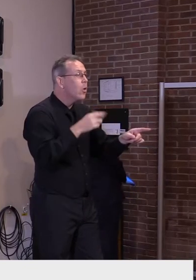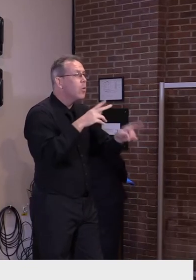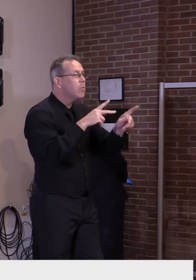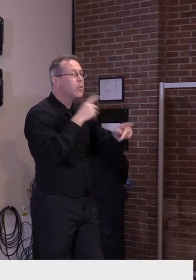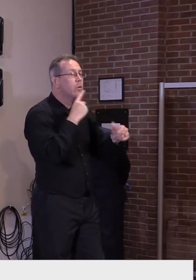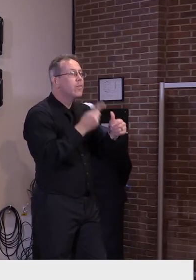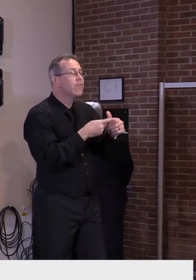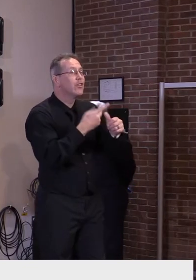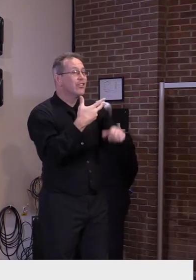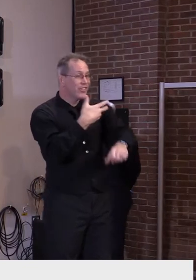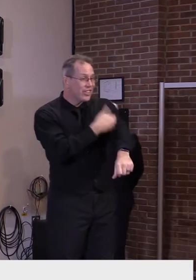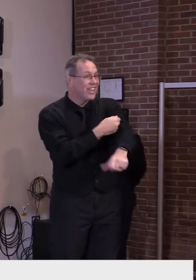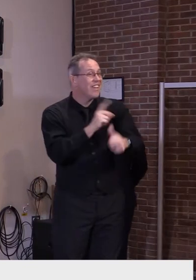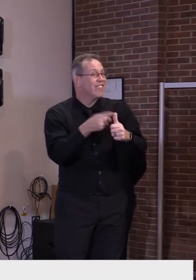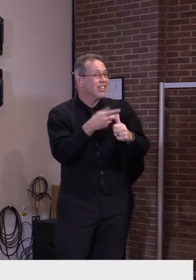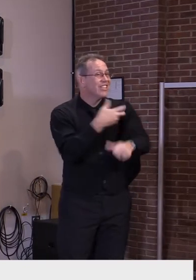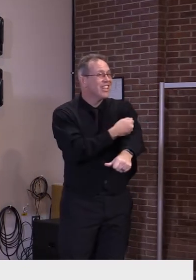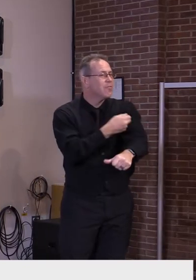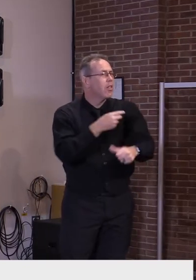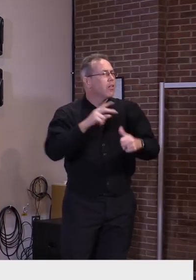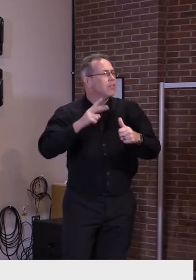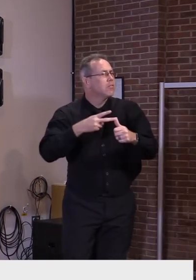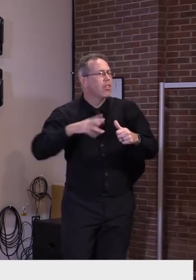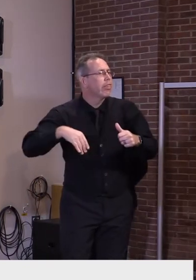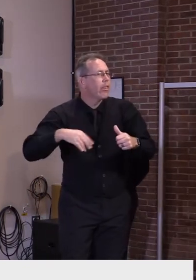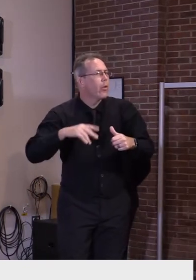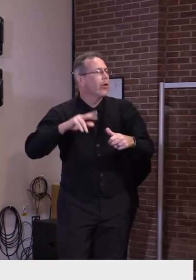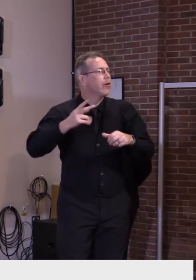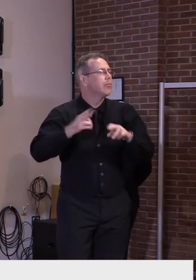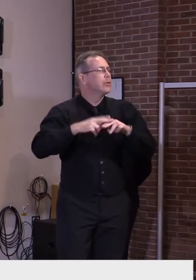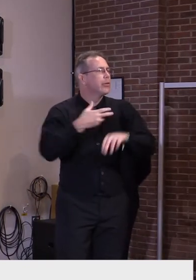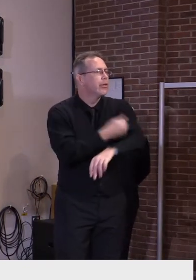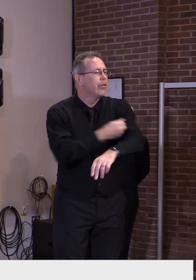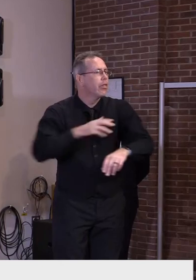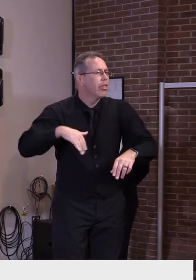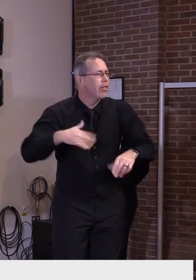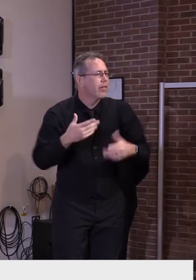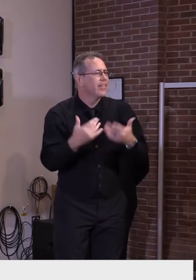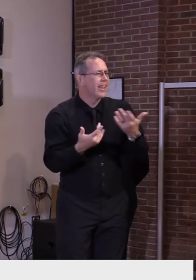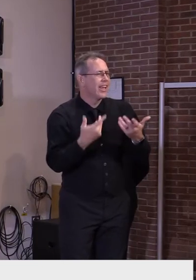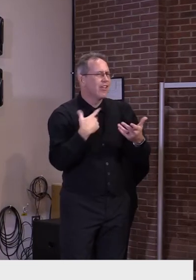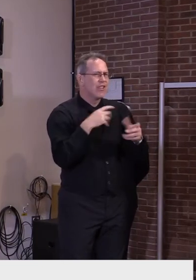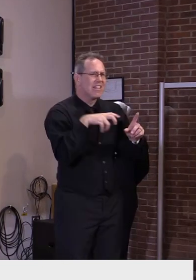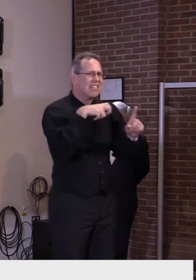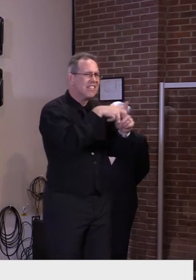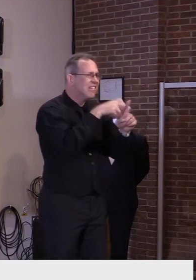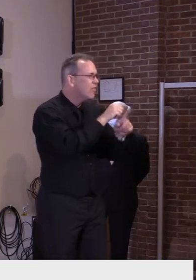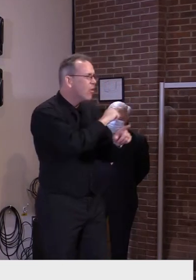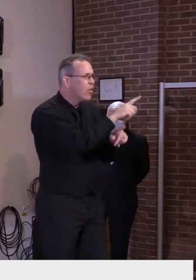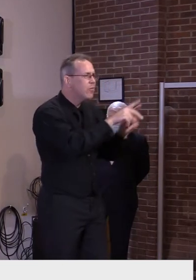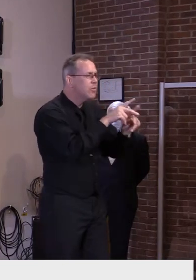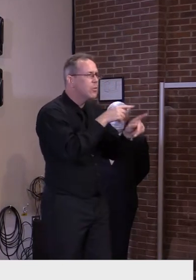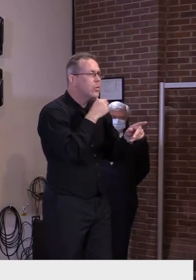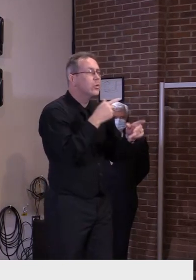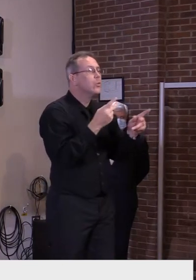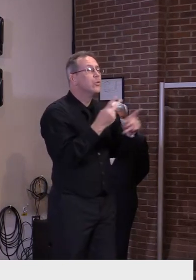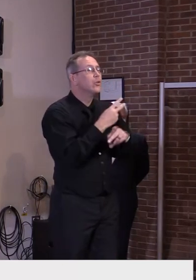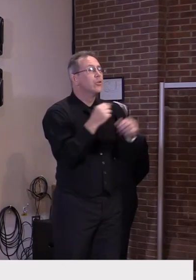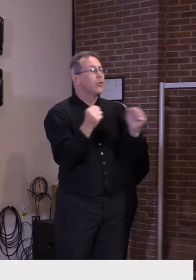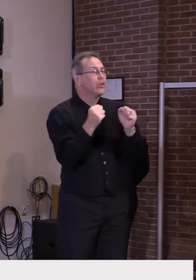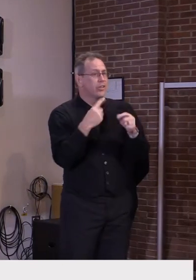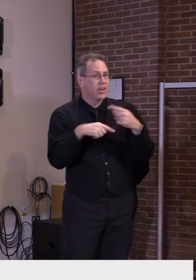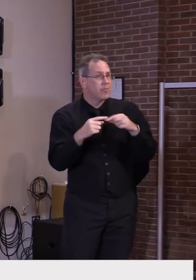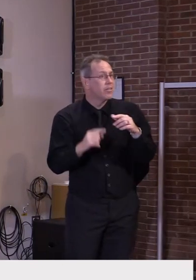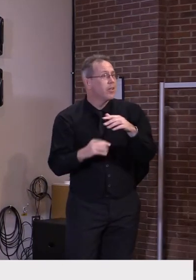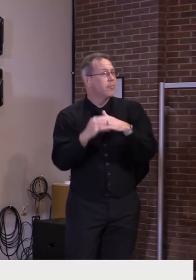vaccinated. And this variant will find them all, especially at a time like winter, when it's getting colder and people